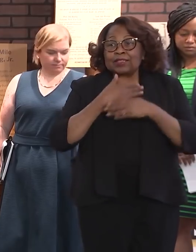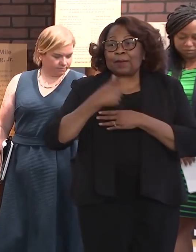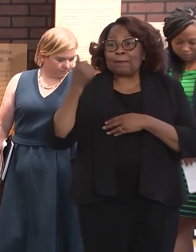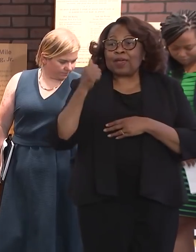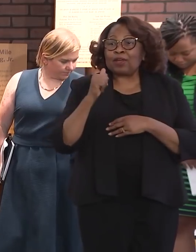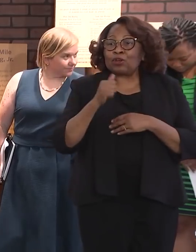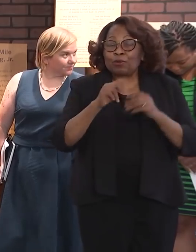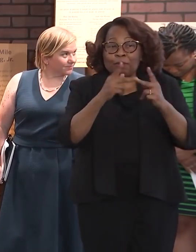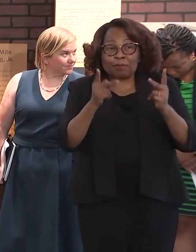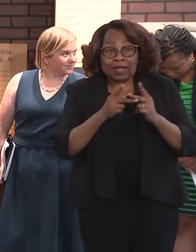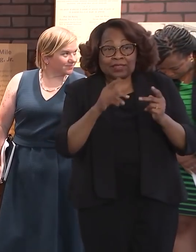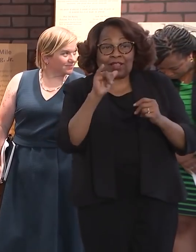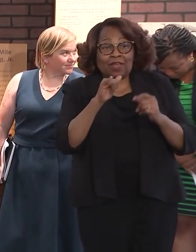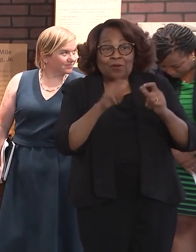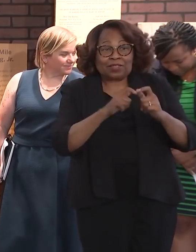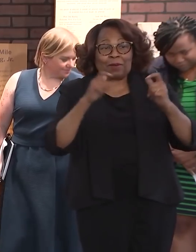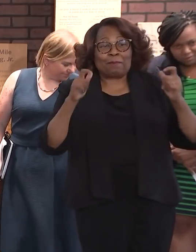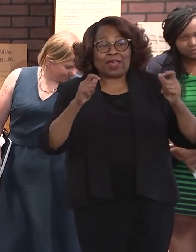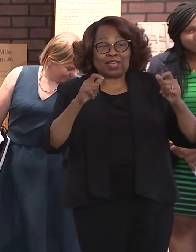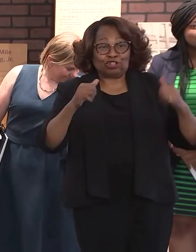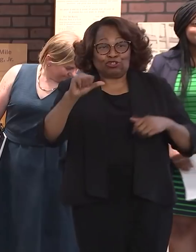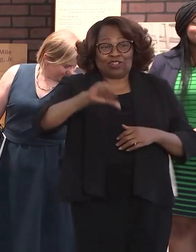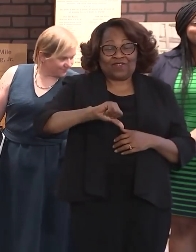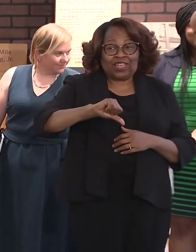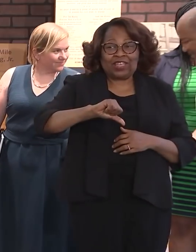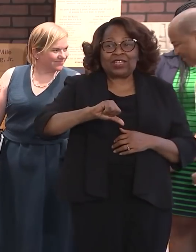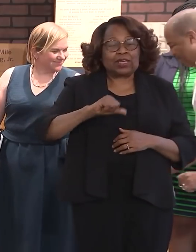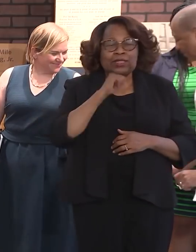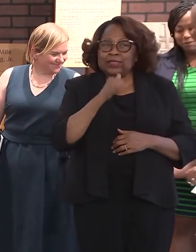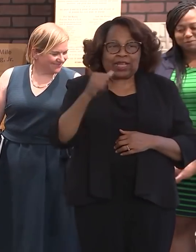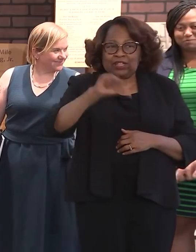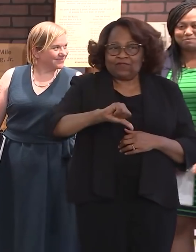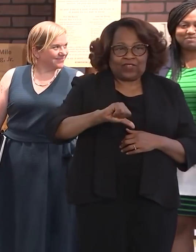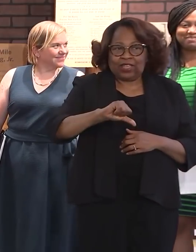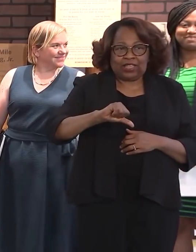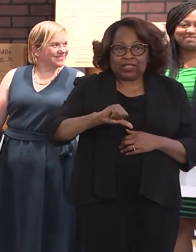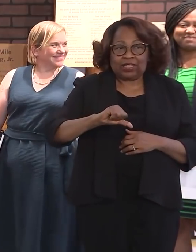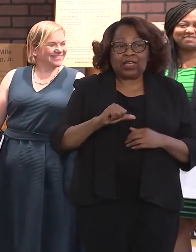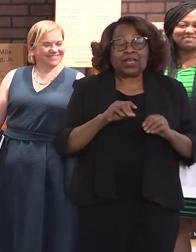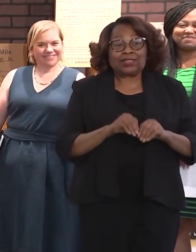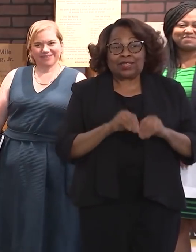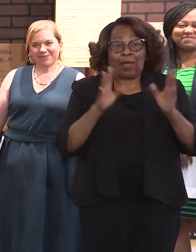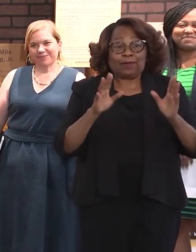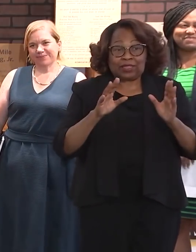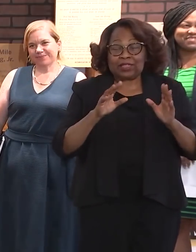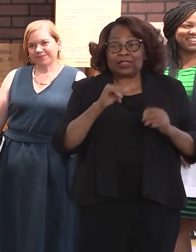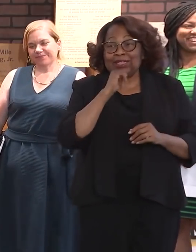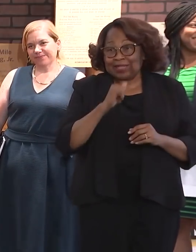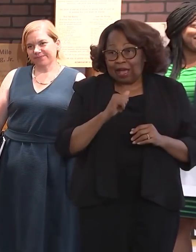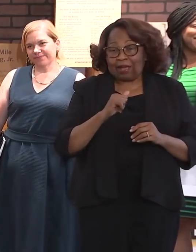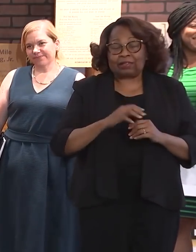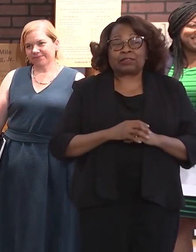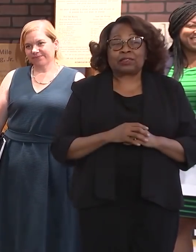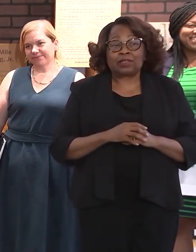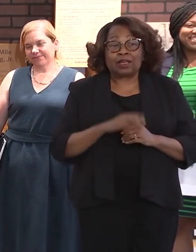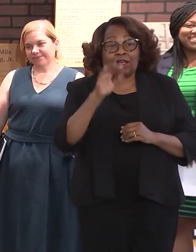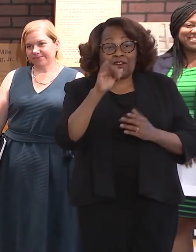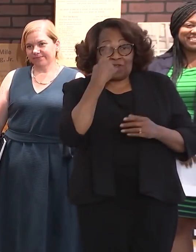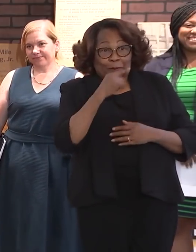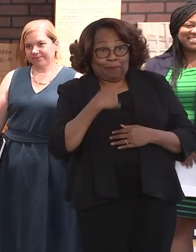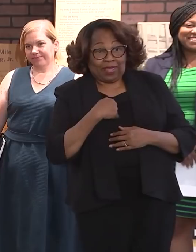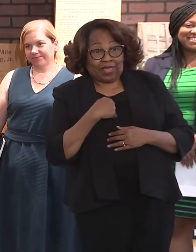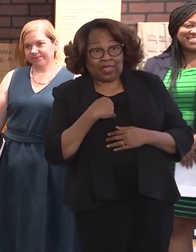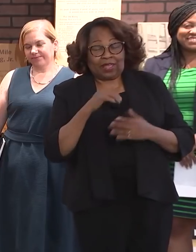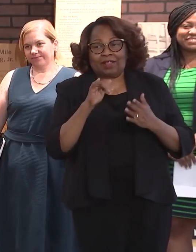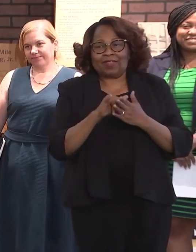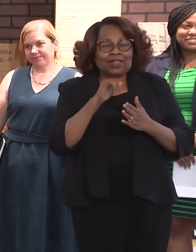this was a major defeat for you politically? No, it's not a defeat for me. It's absolutely not a defeat for me. This isn't, for me,